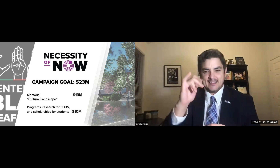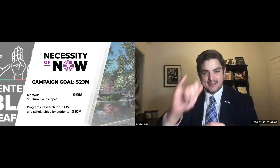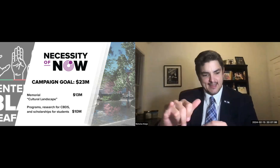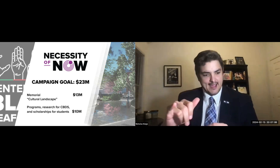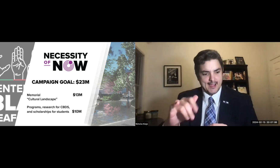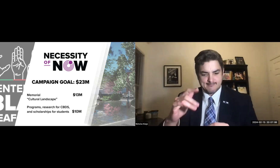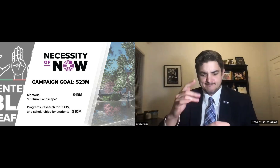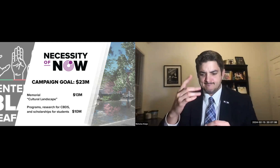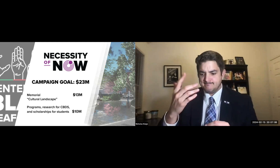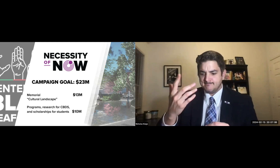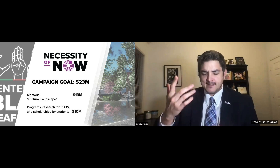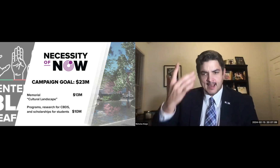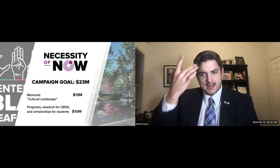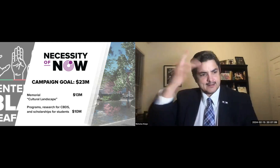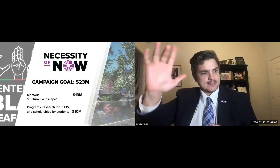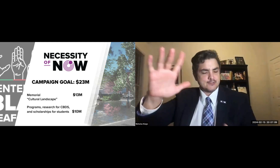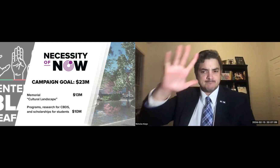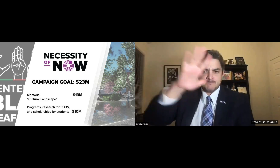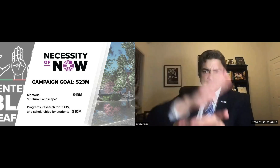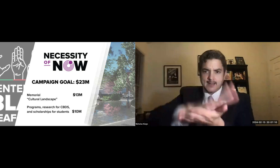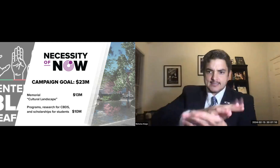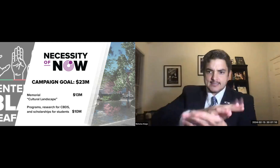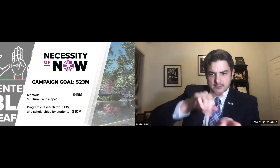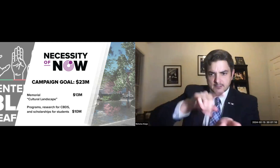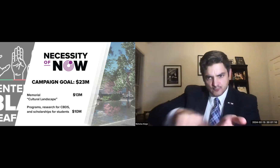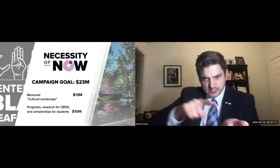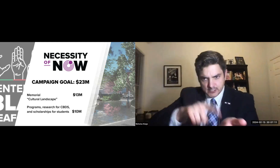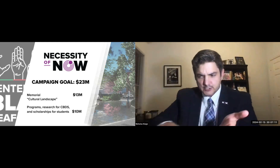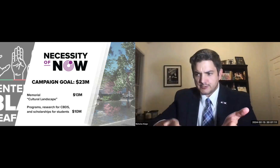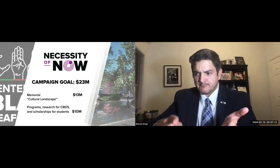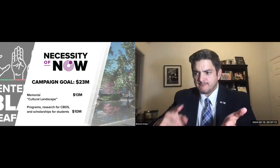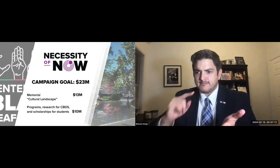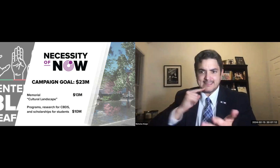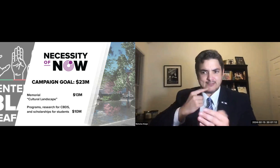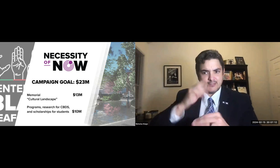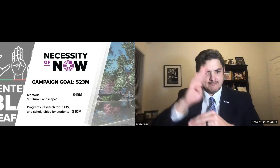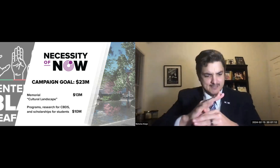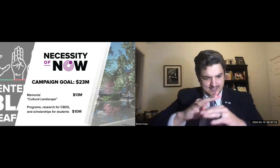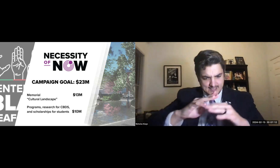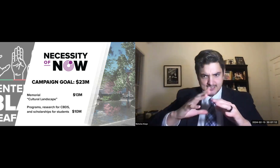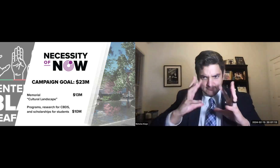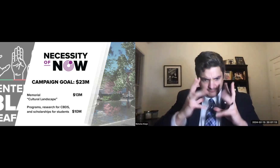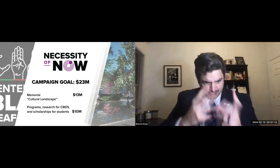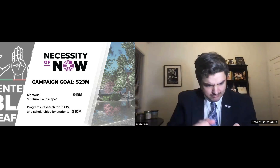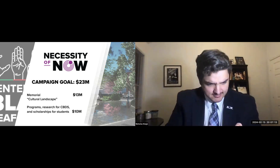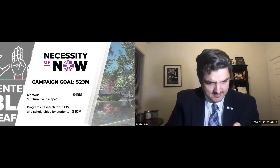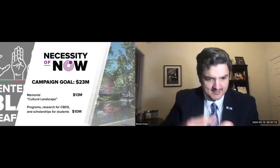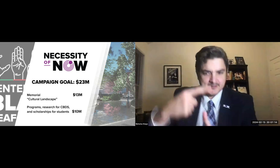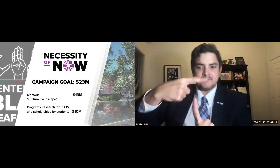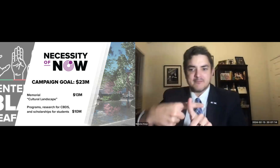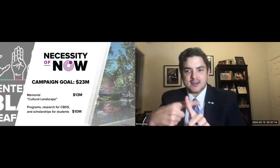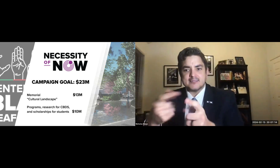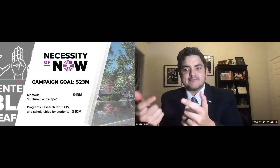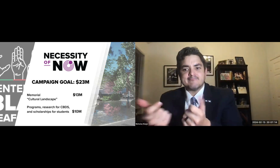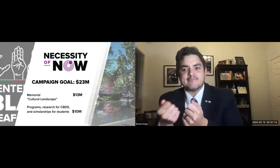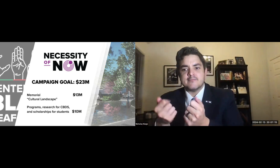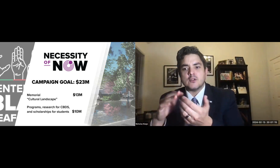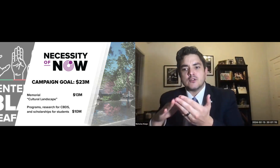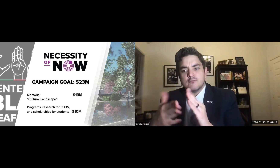and be with my folks. So that's what we want to see. This is going to be intelligence-based